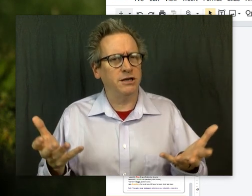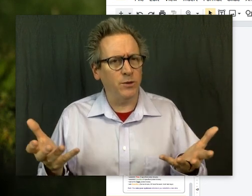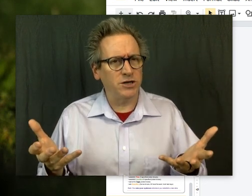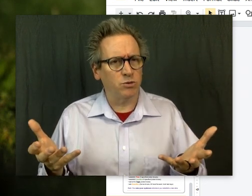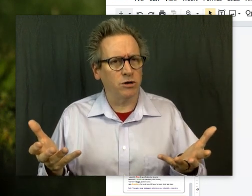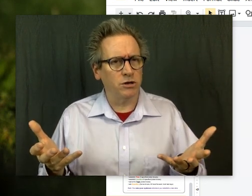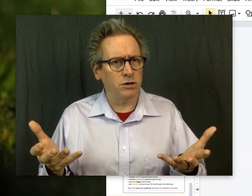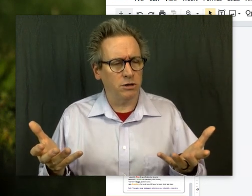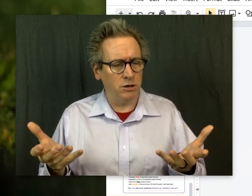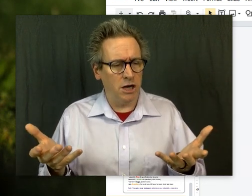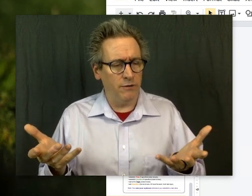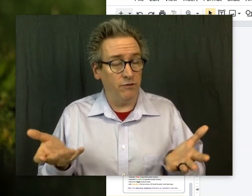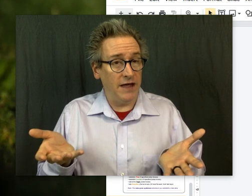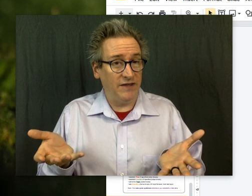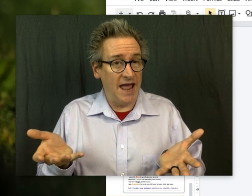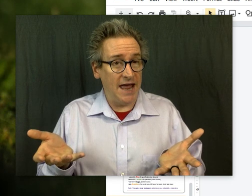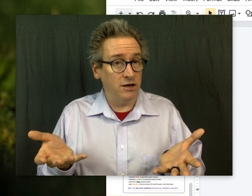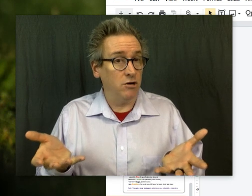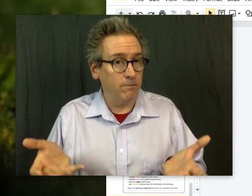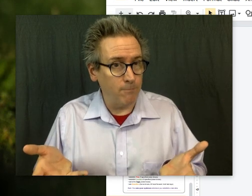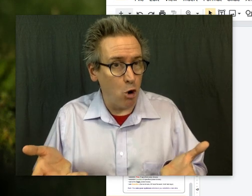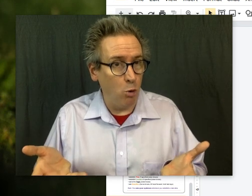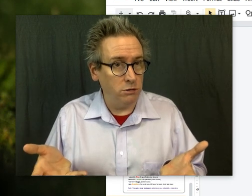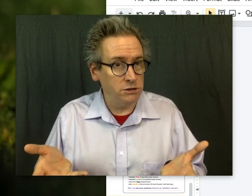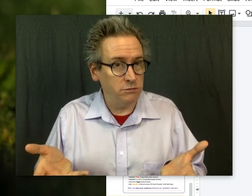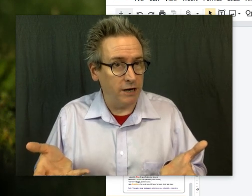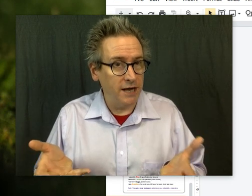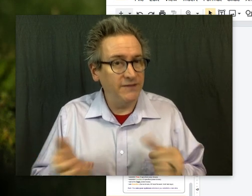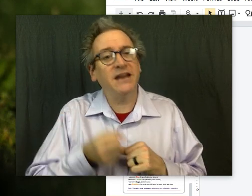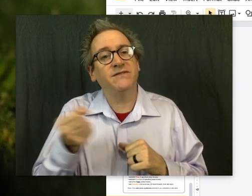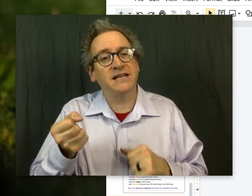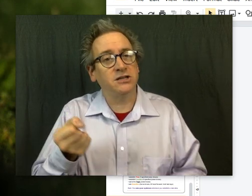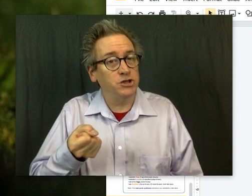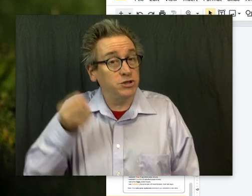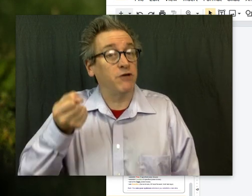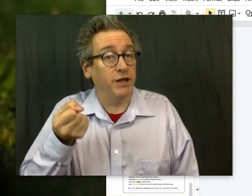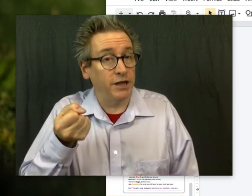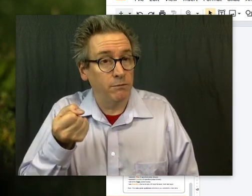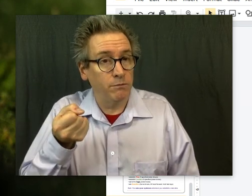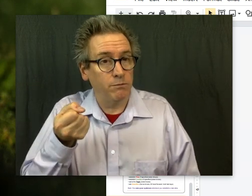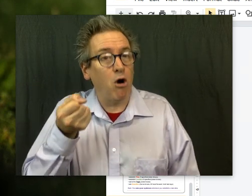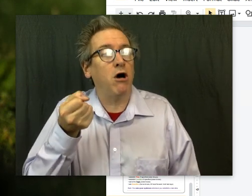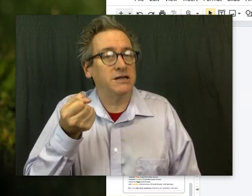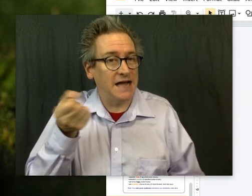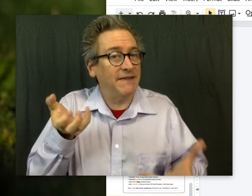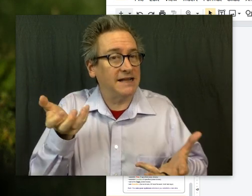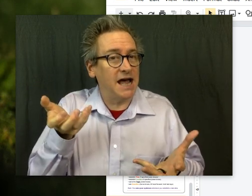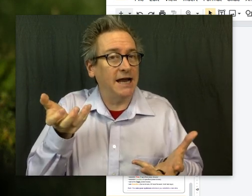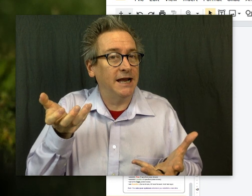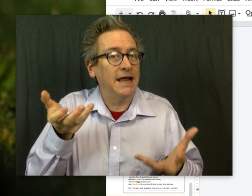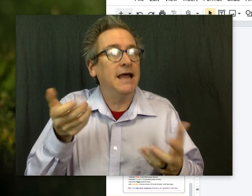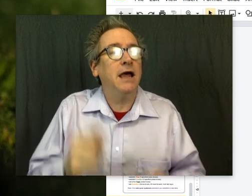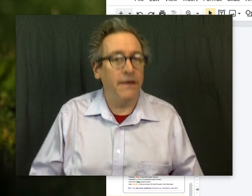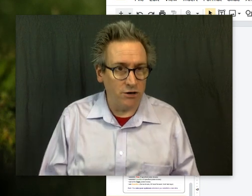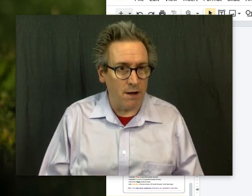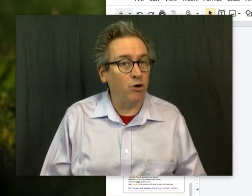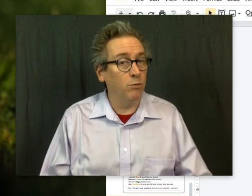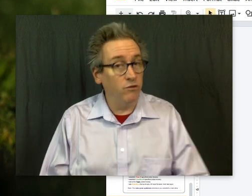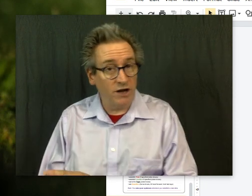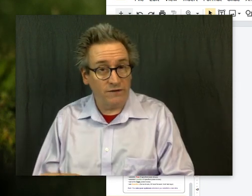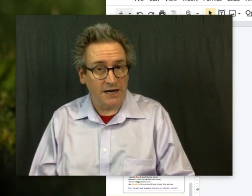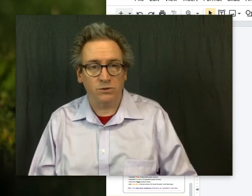a WH word at the end holds, right? The end of a sentence, you generally pause on that sign and then